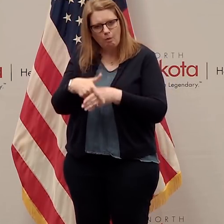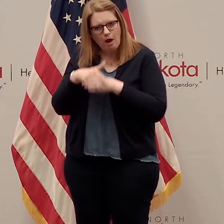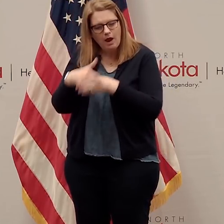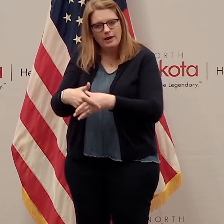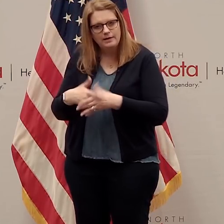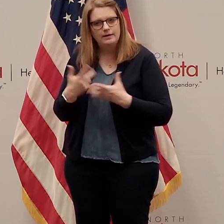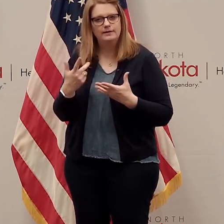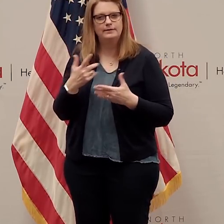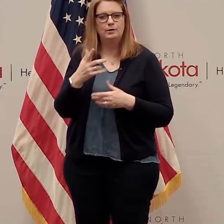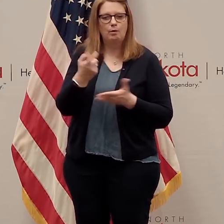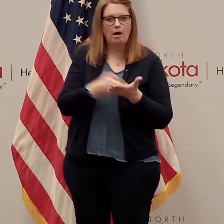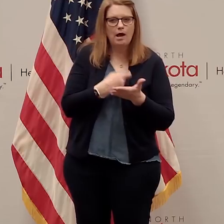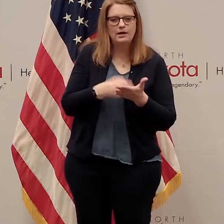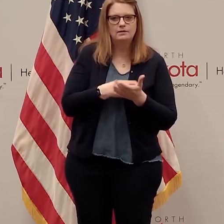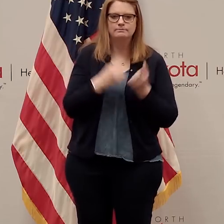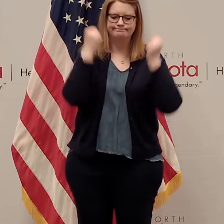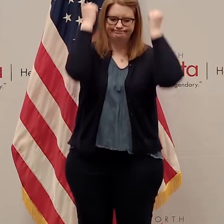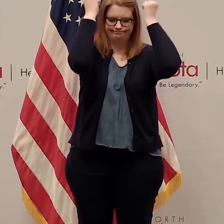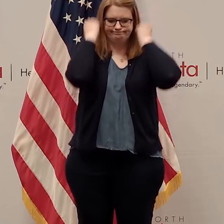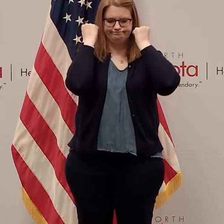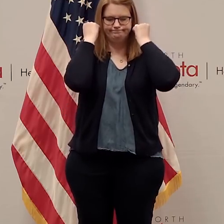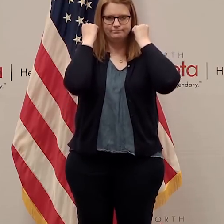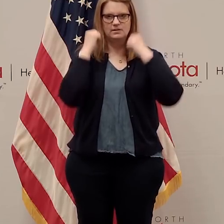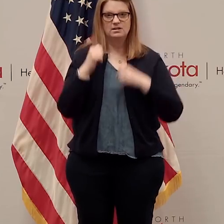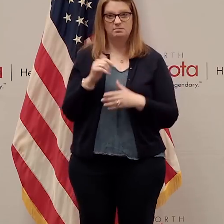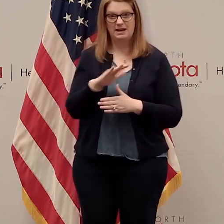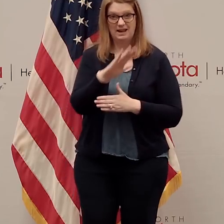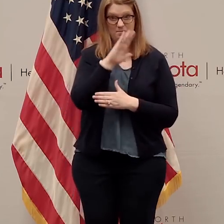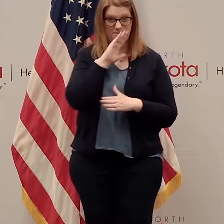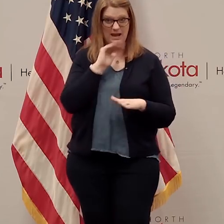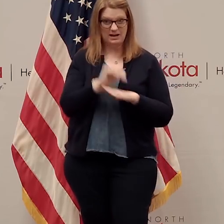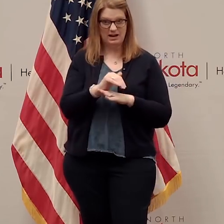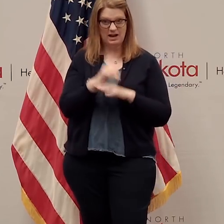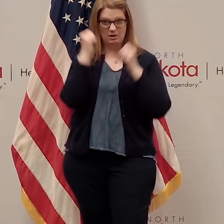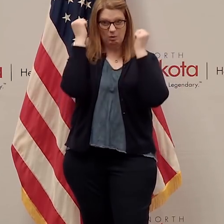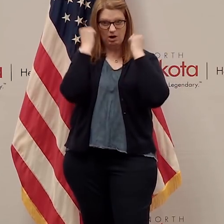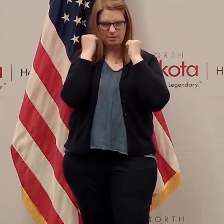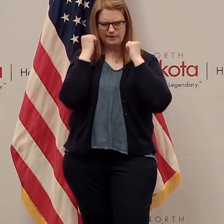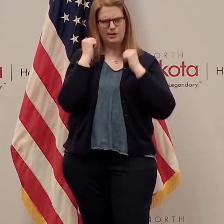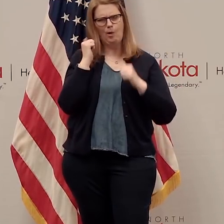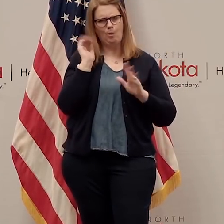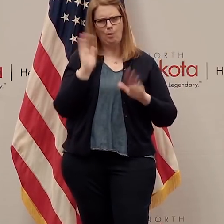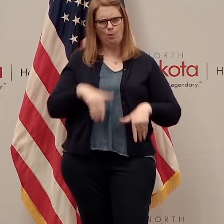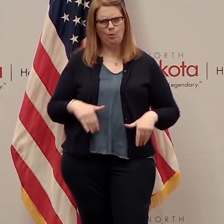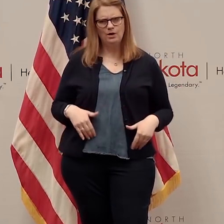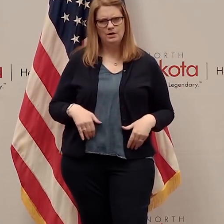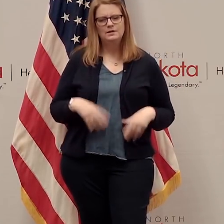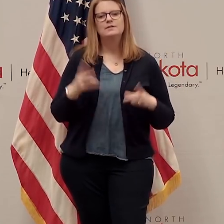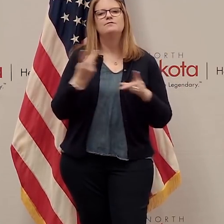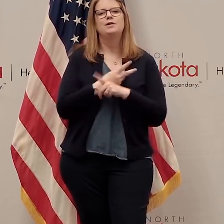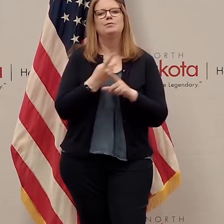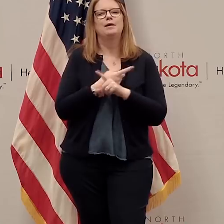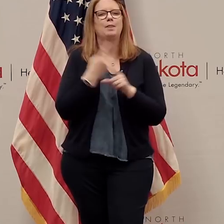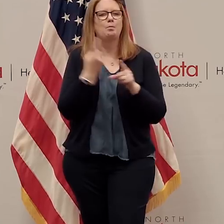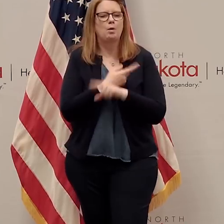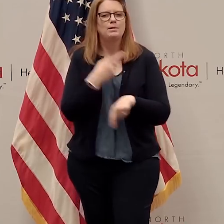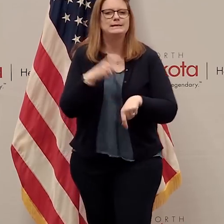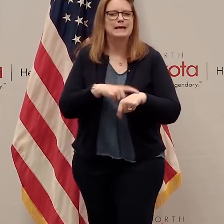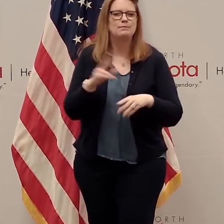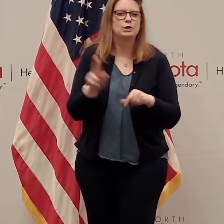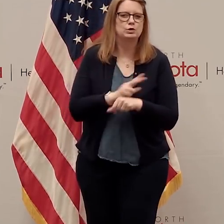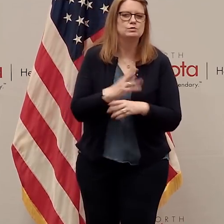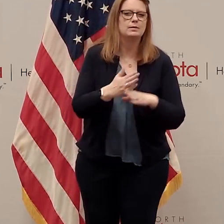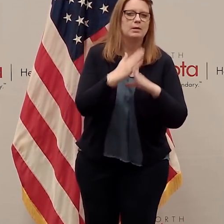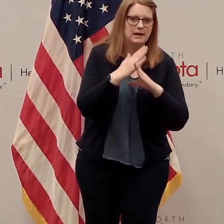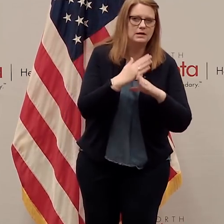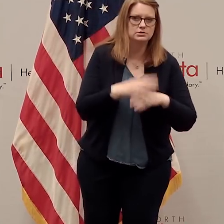know, you have a helmet as part of your profession, but you don't wear it to bed at night. I mean, so it's like you've got to figure out when's the right time to use the protection and when it